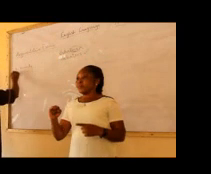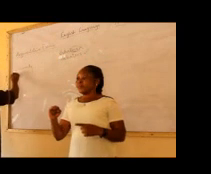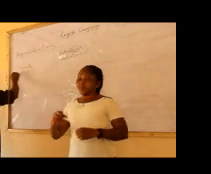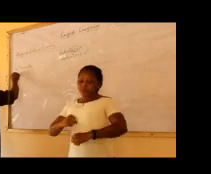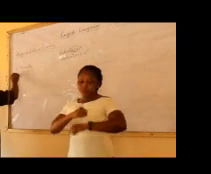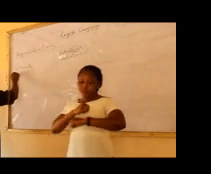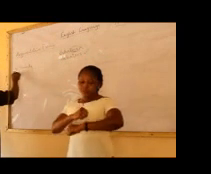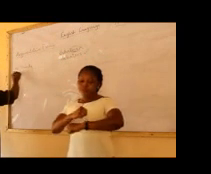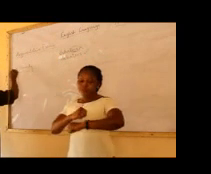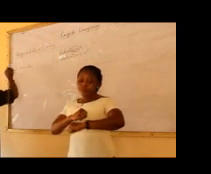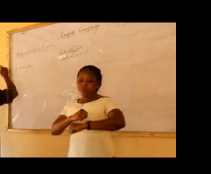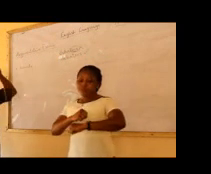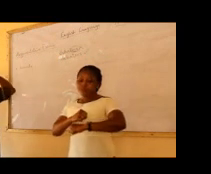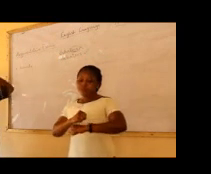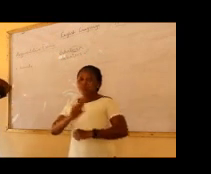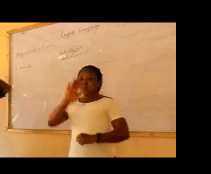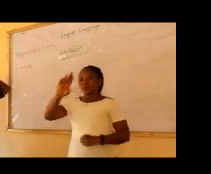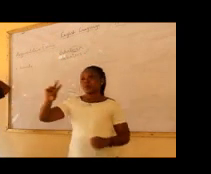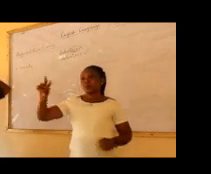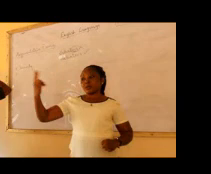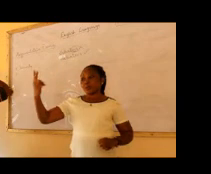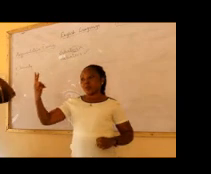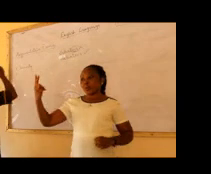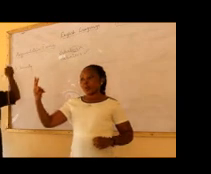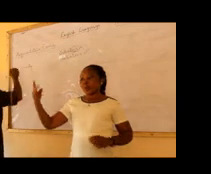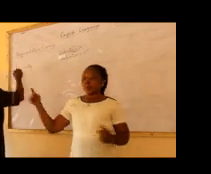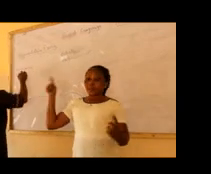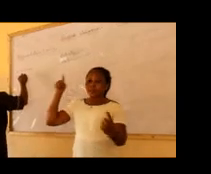Your second point is